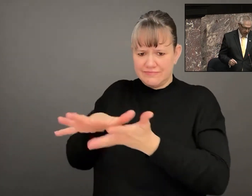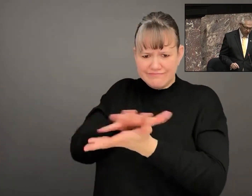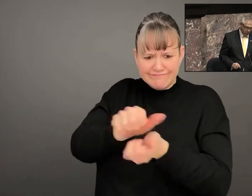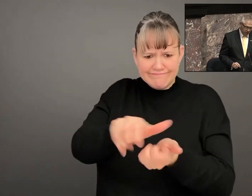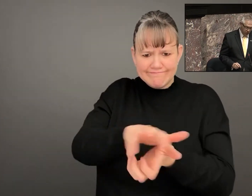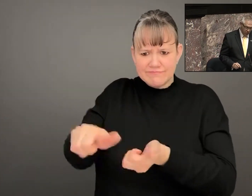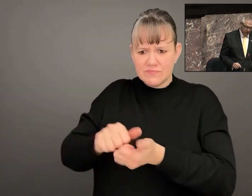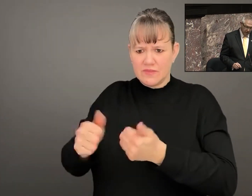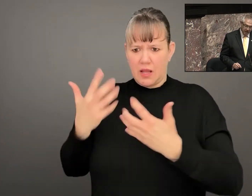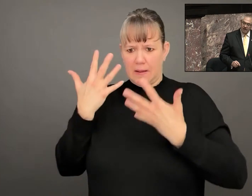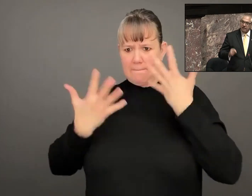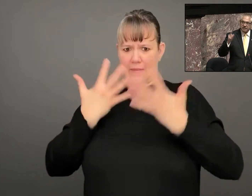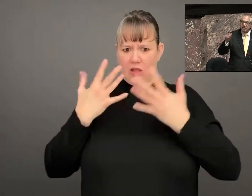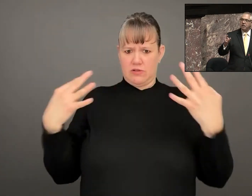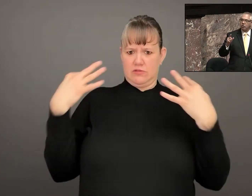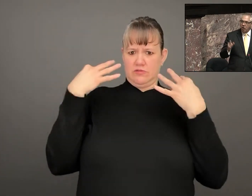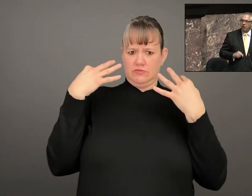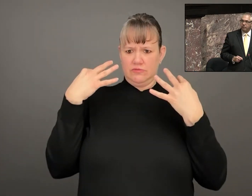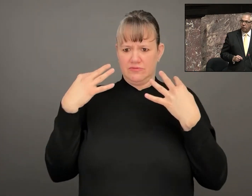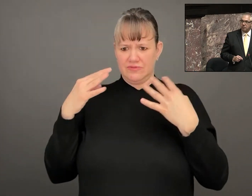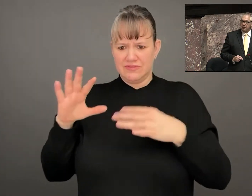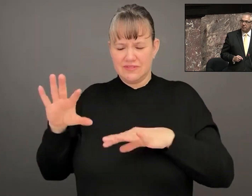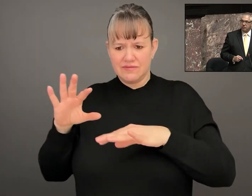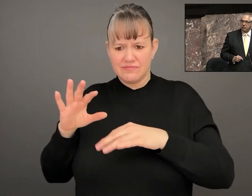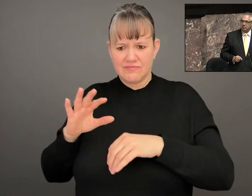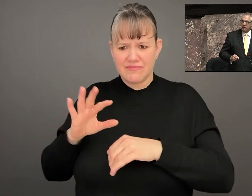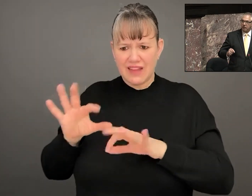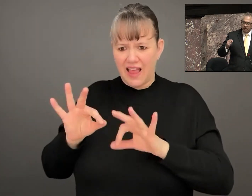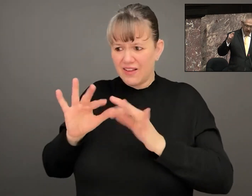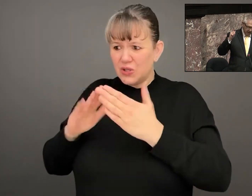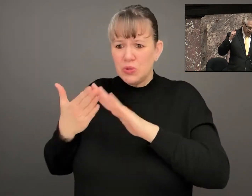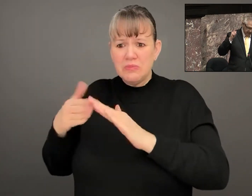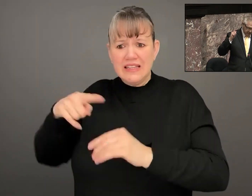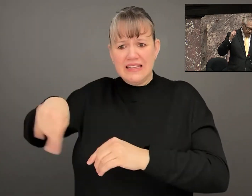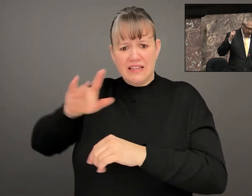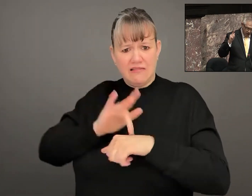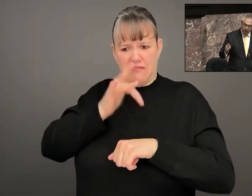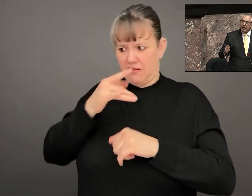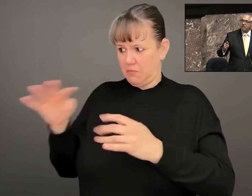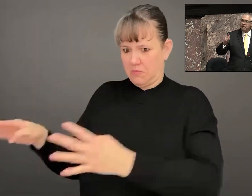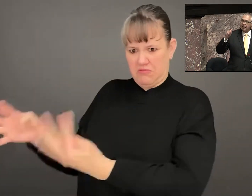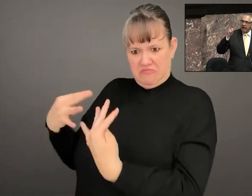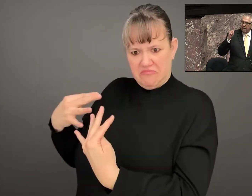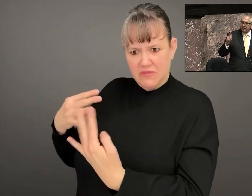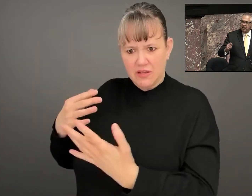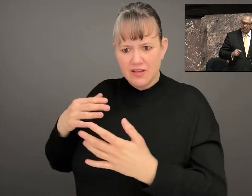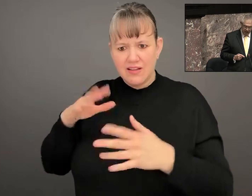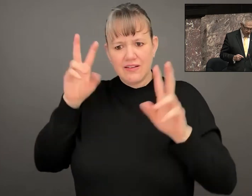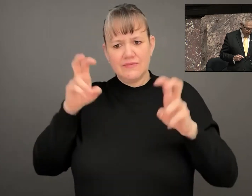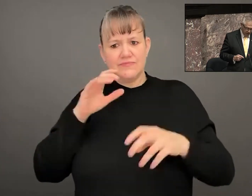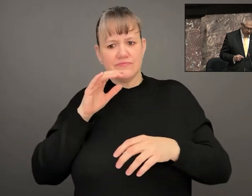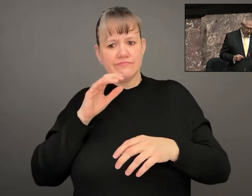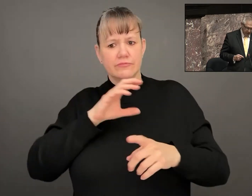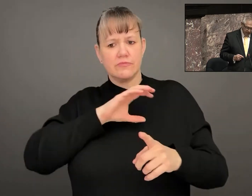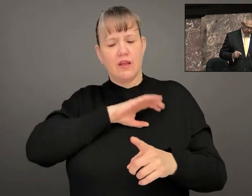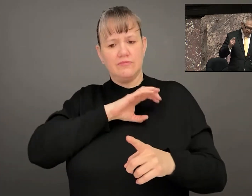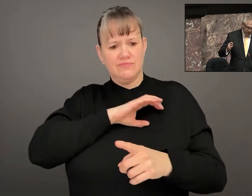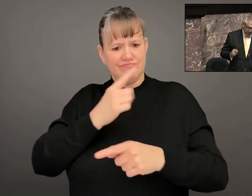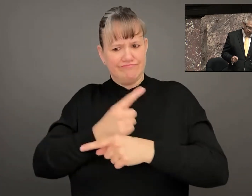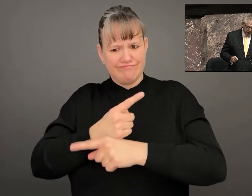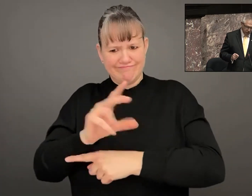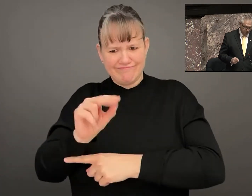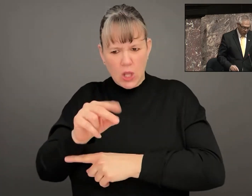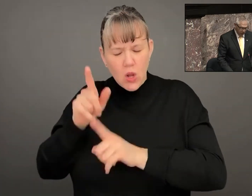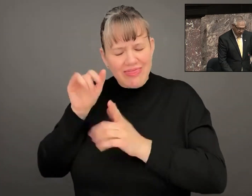are very well known. This isn't law enforcement, Mr. Speaker. It is harassment and intimidation. Does